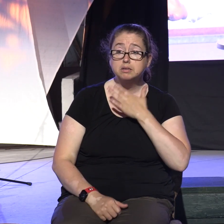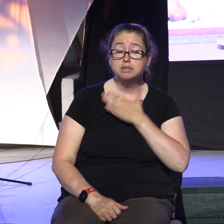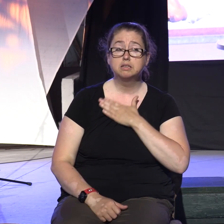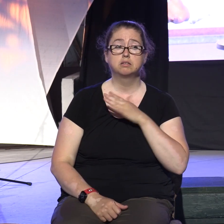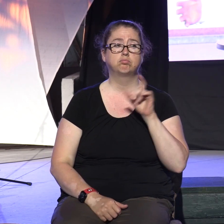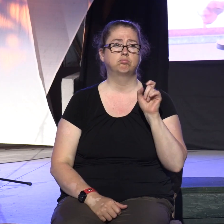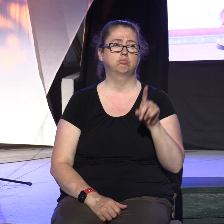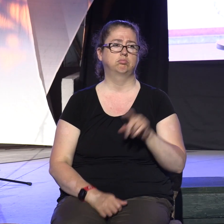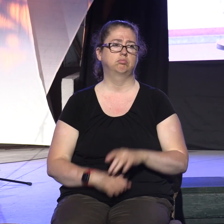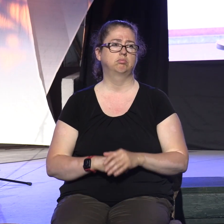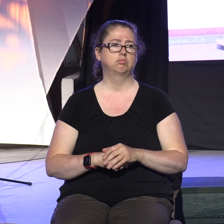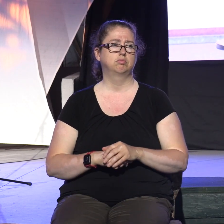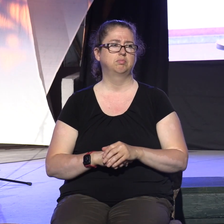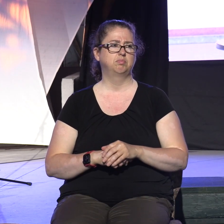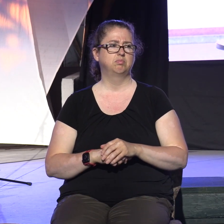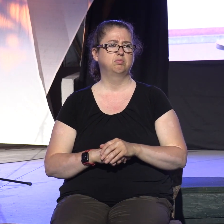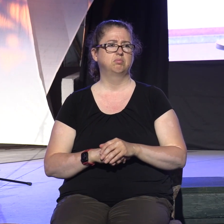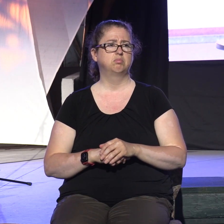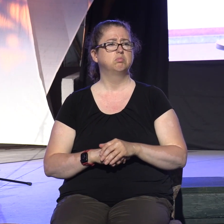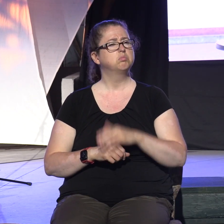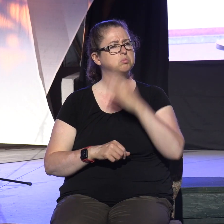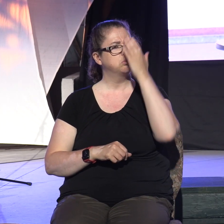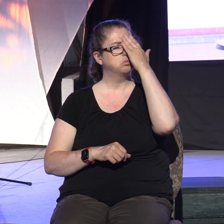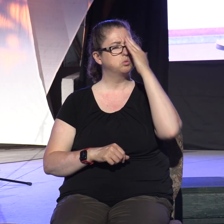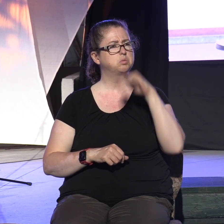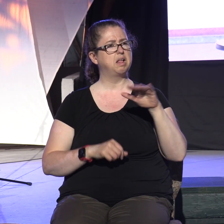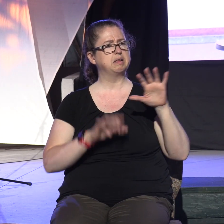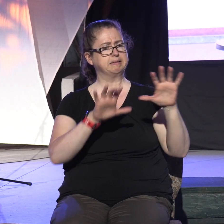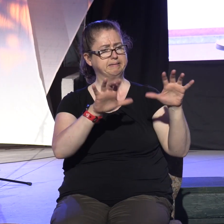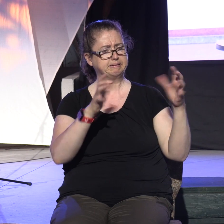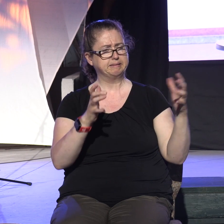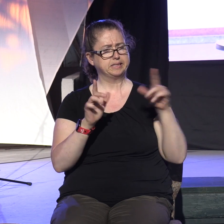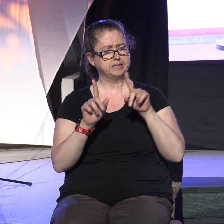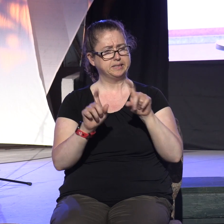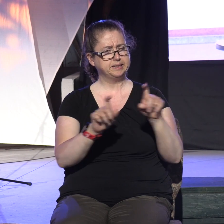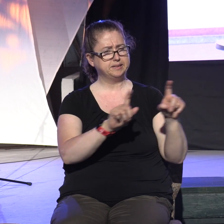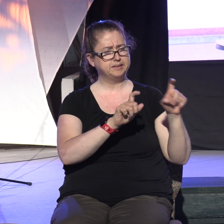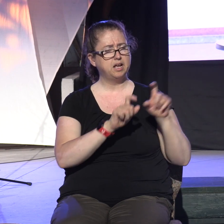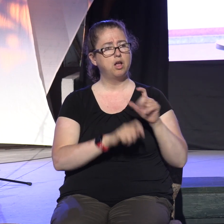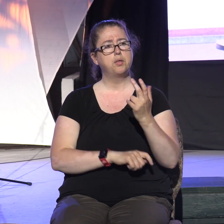enough money to be happy? Just 13%.